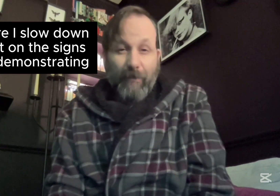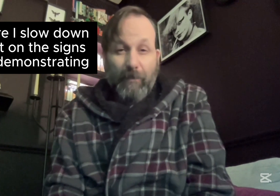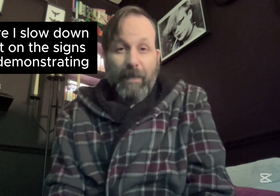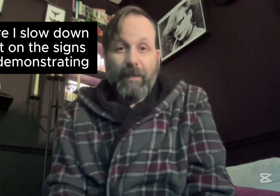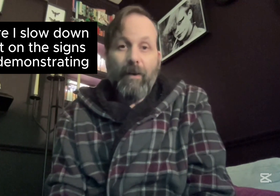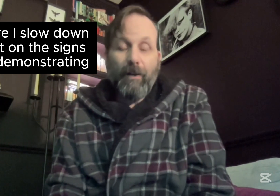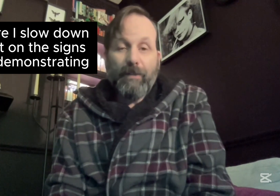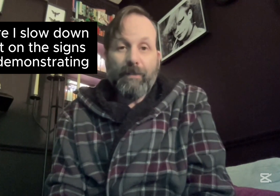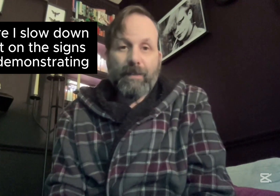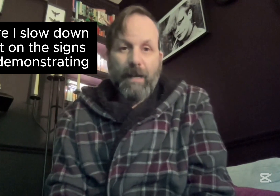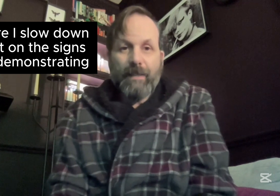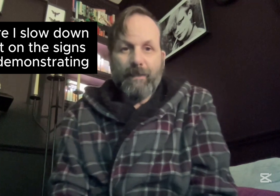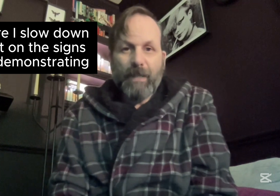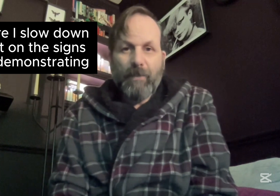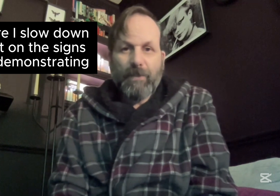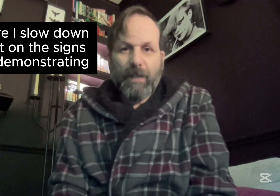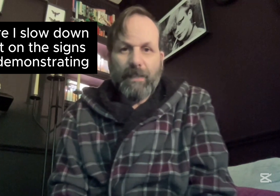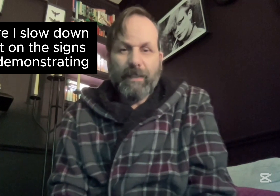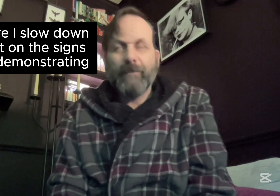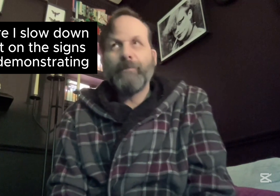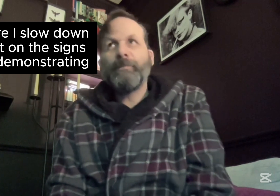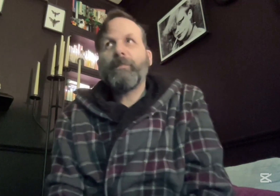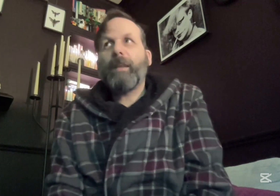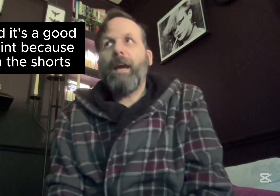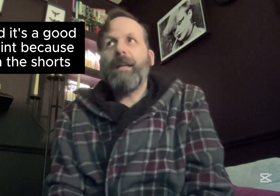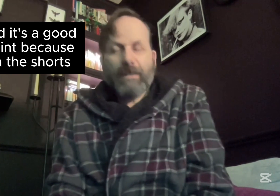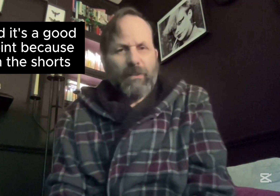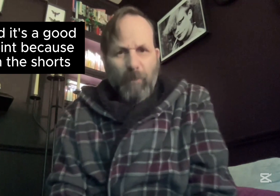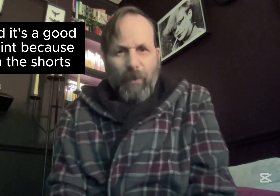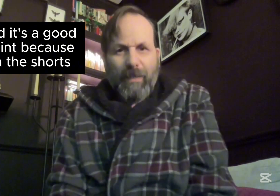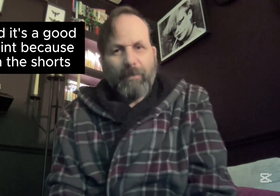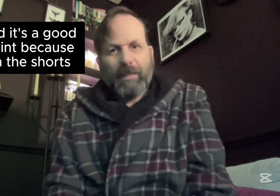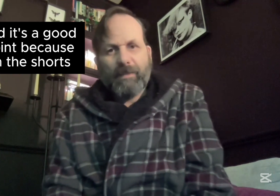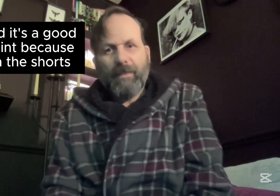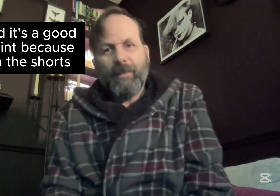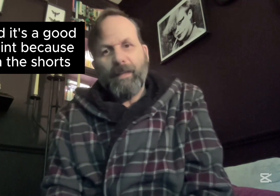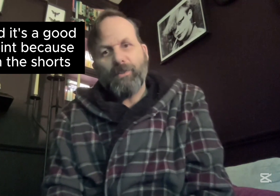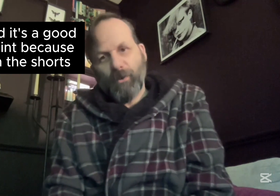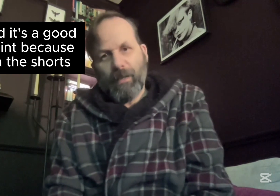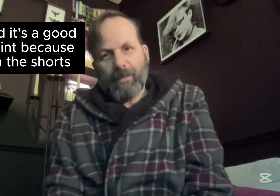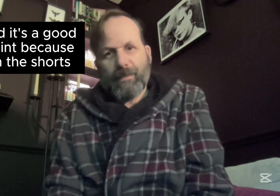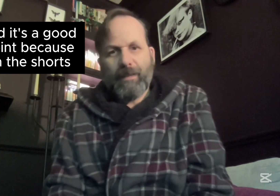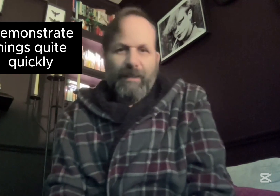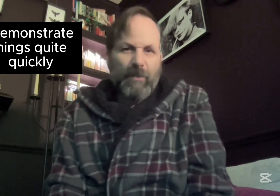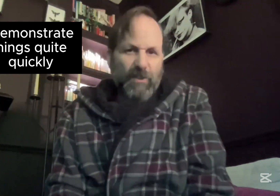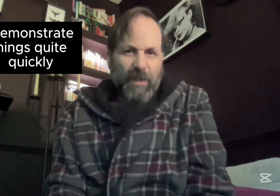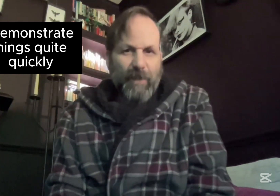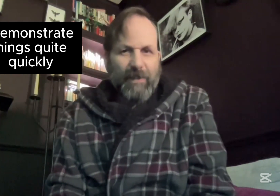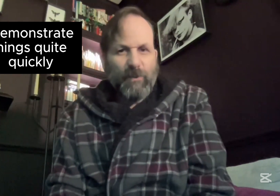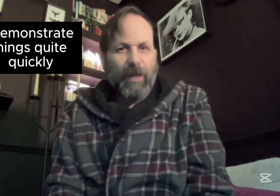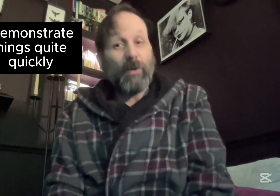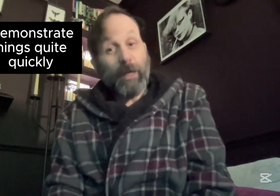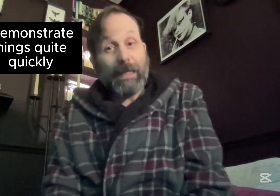down a bit on the signs I'm demonstrating. And it's a good point because in the short, I demonstrate things quite